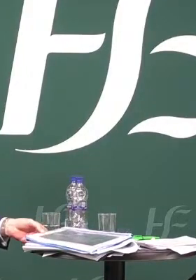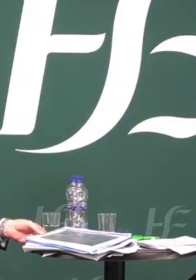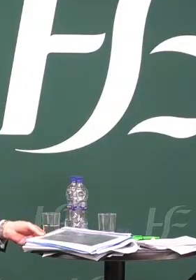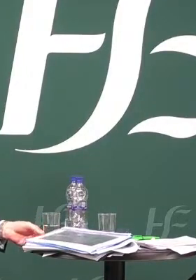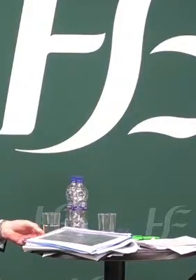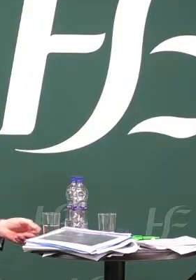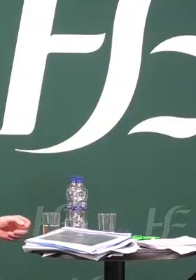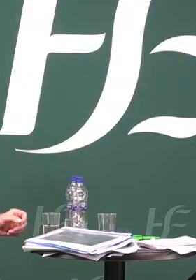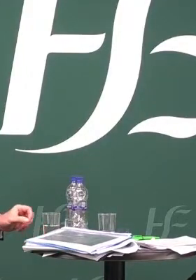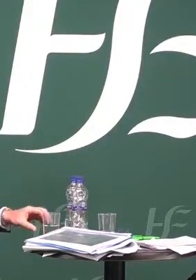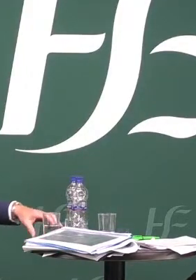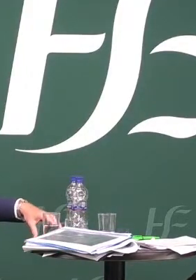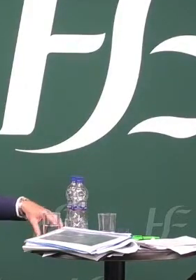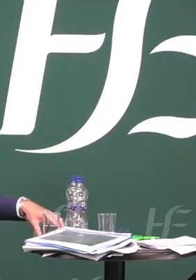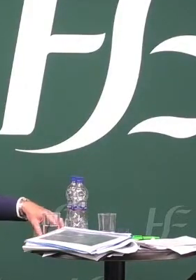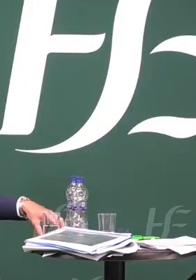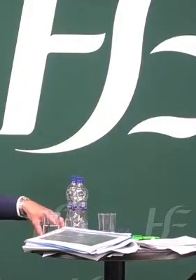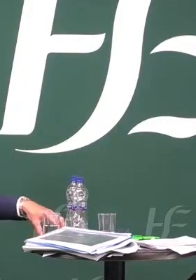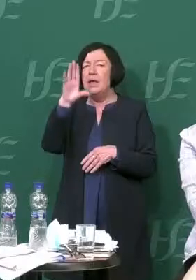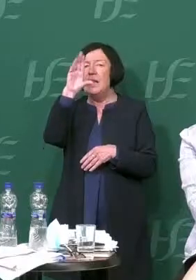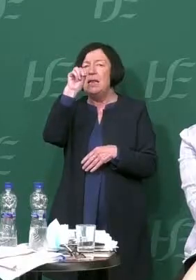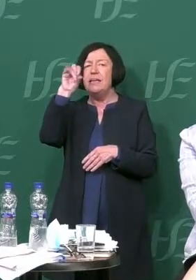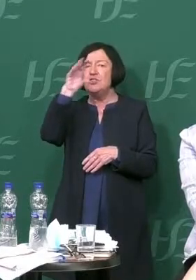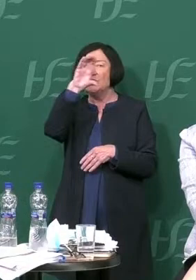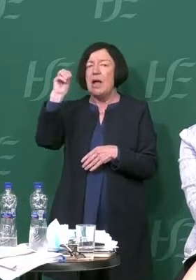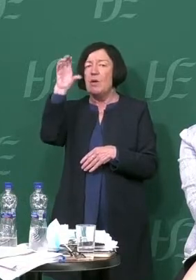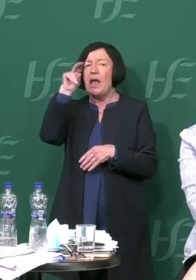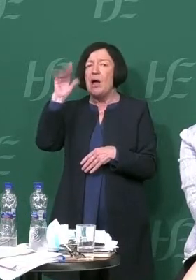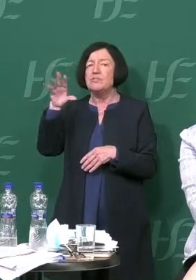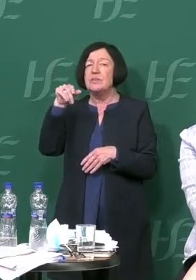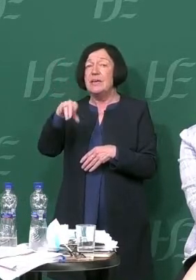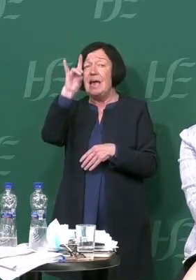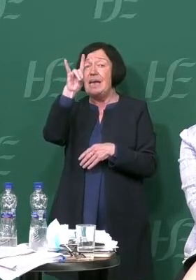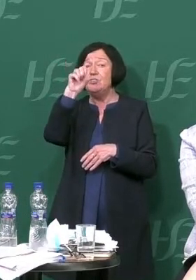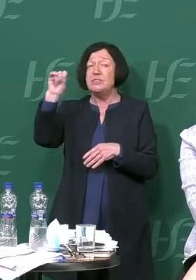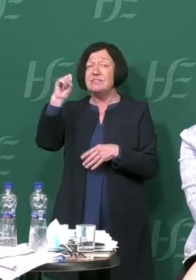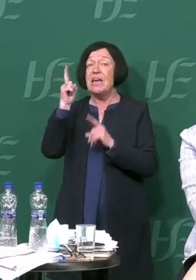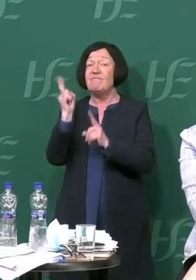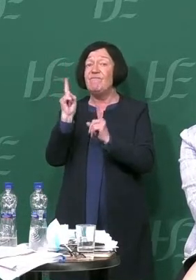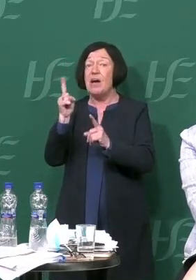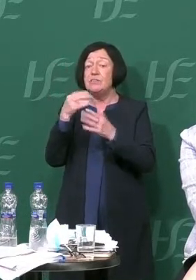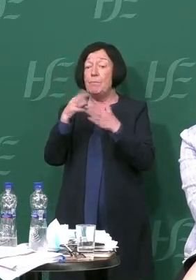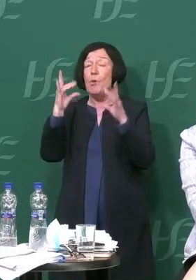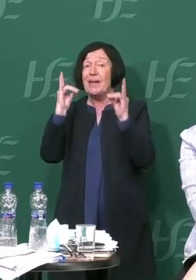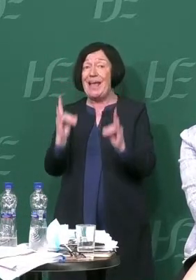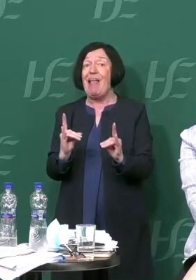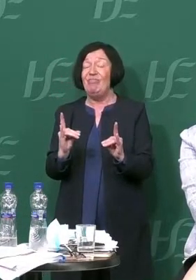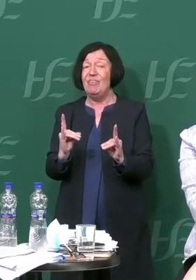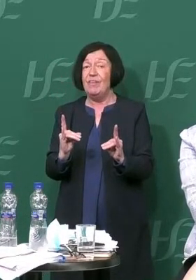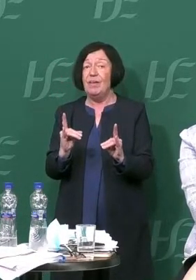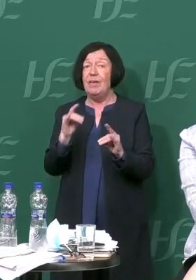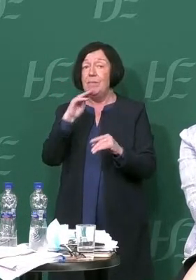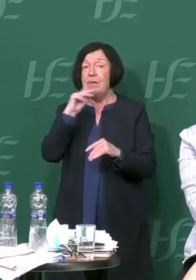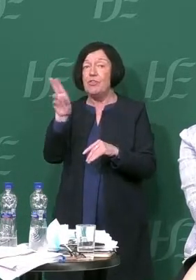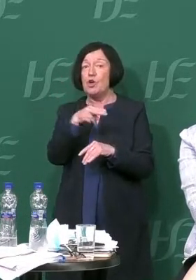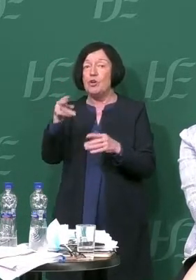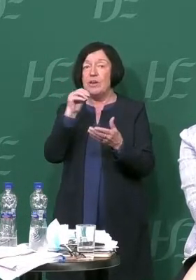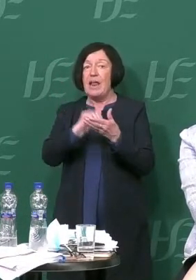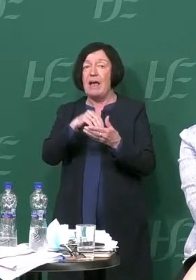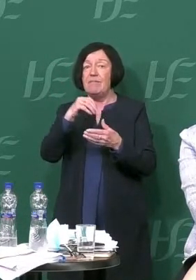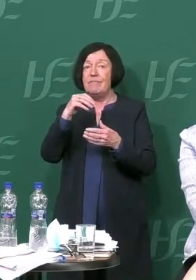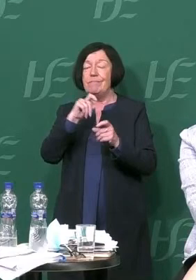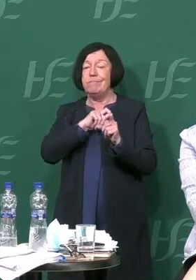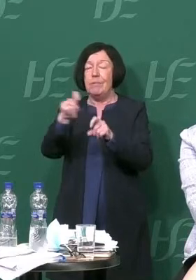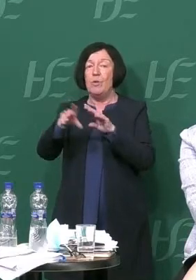Thanks. Paul, just Laois County Council reported yesterday that there was the HSE advice on public health grounds that meant they couldn't give the go-ahead for